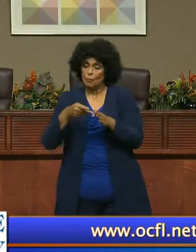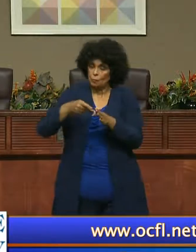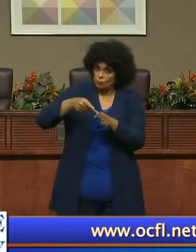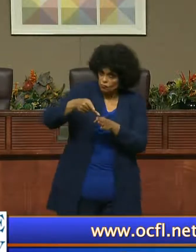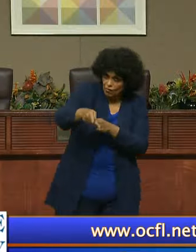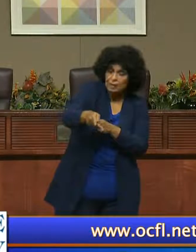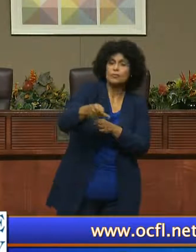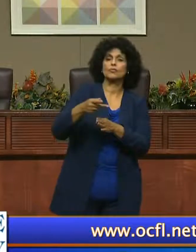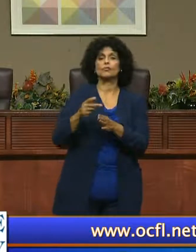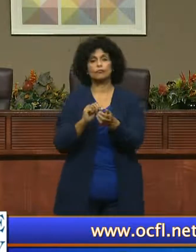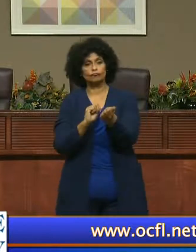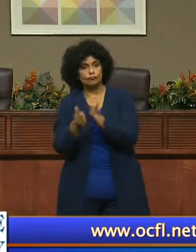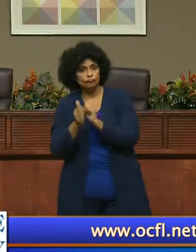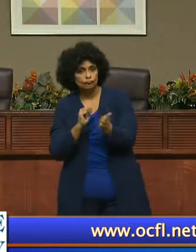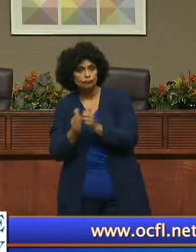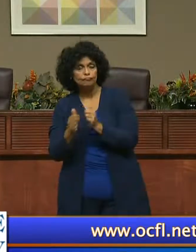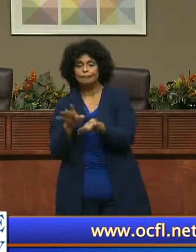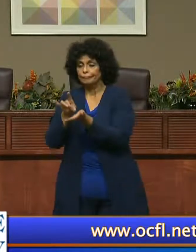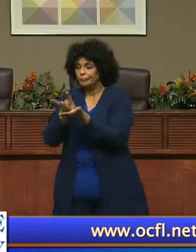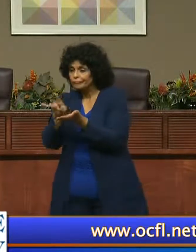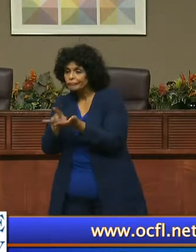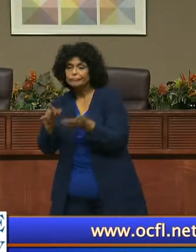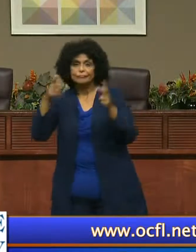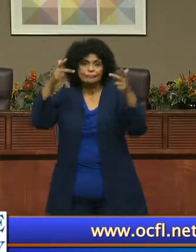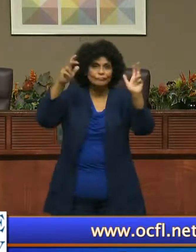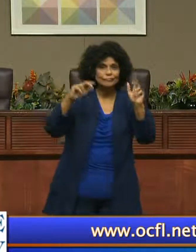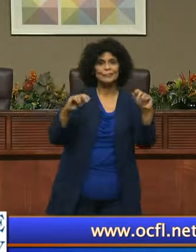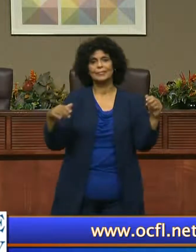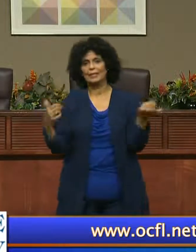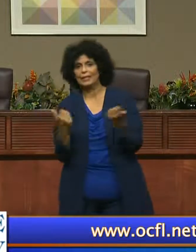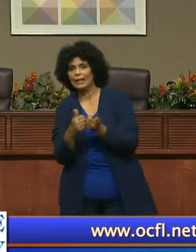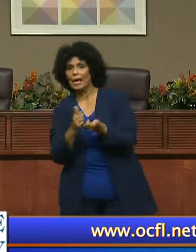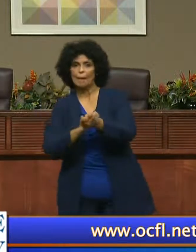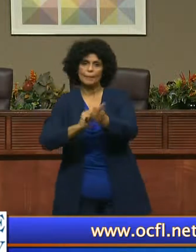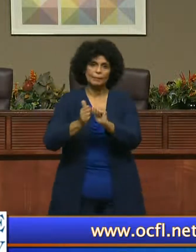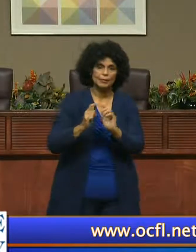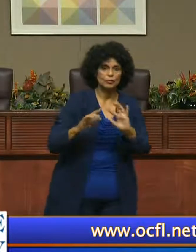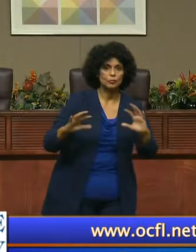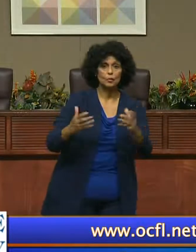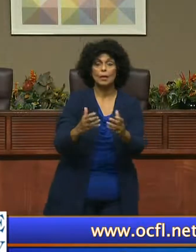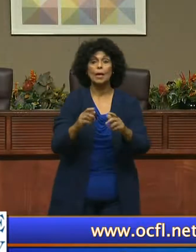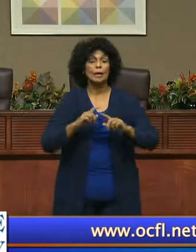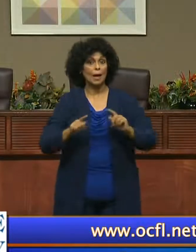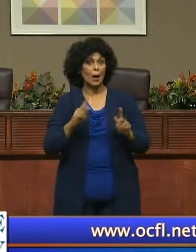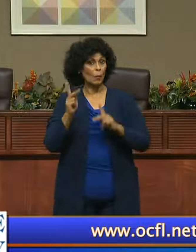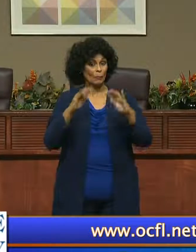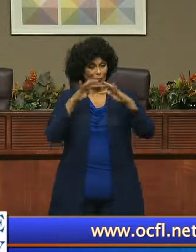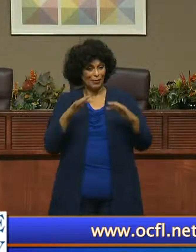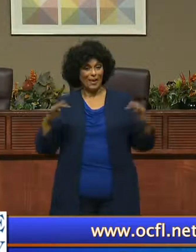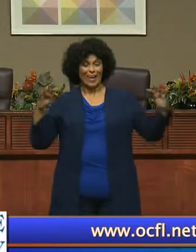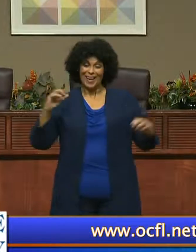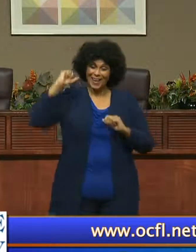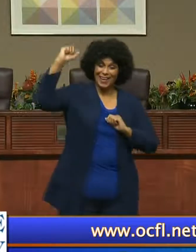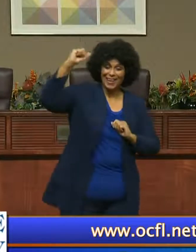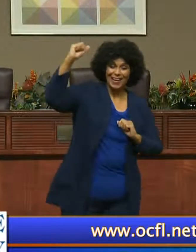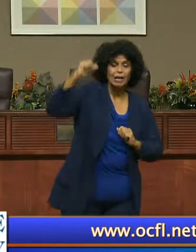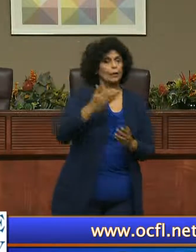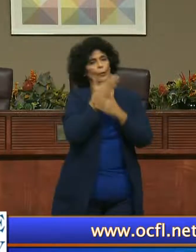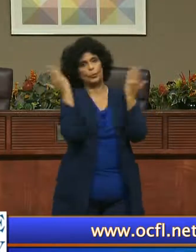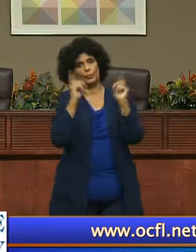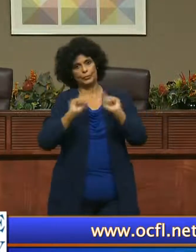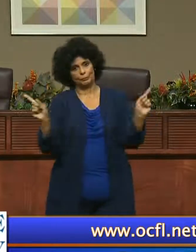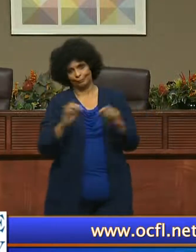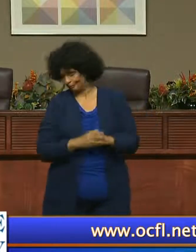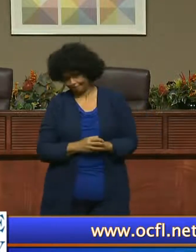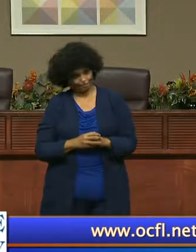professional sports games and competitions without fans being present. But the good